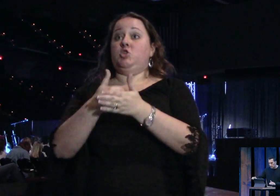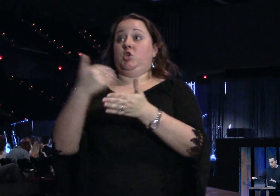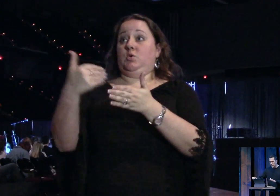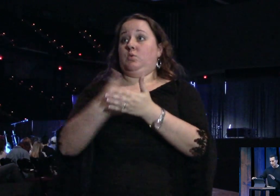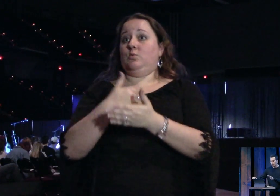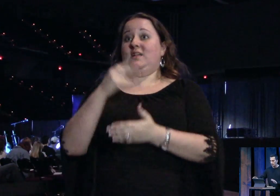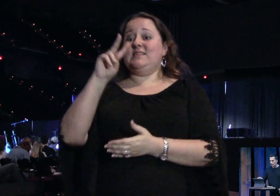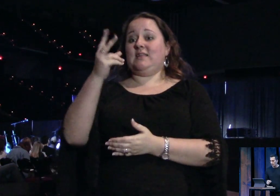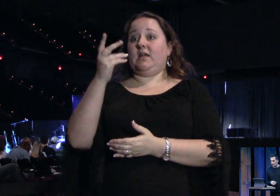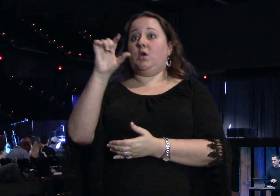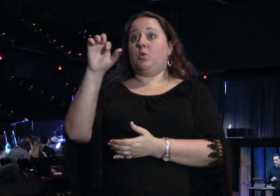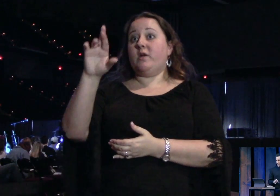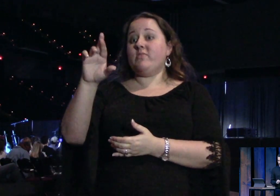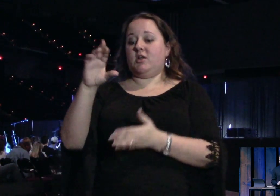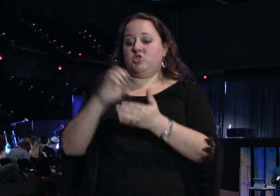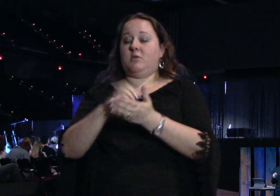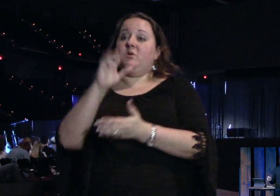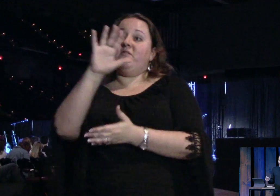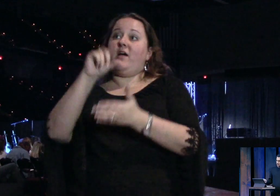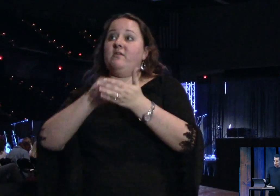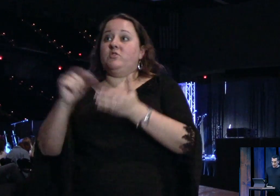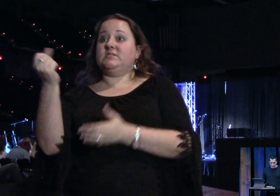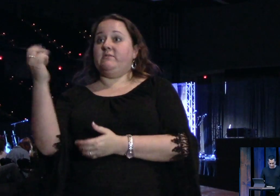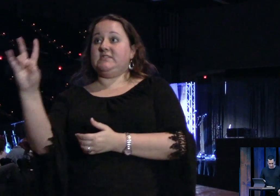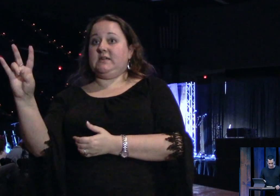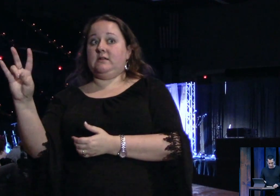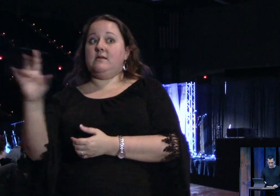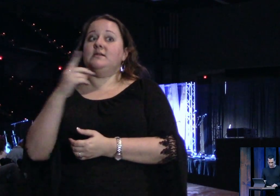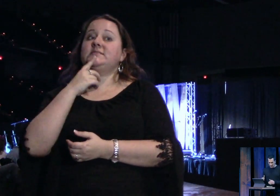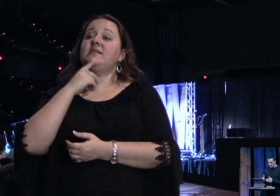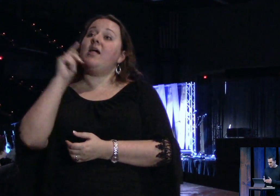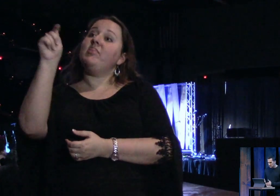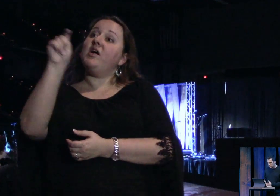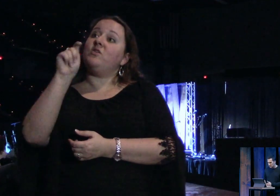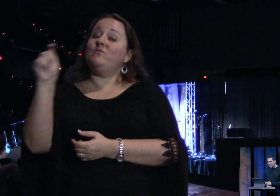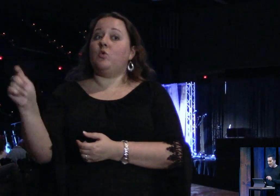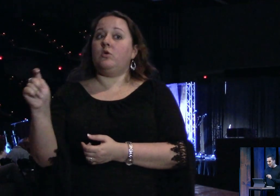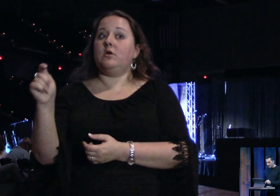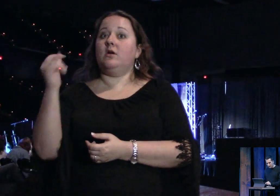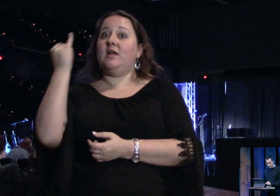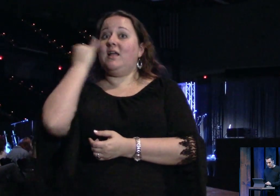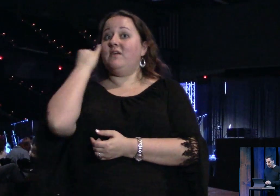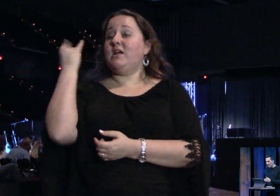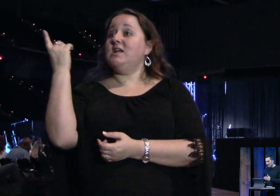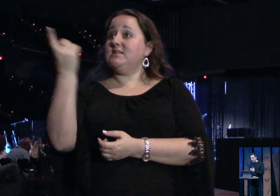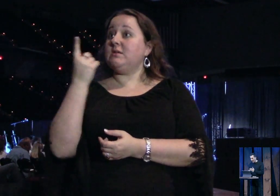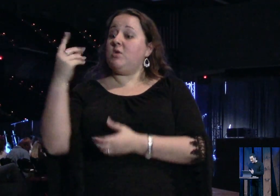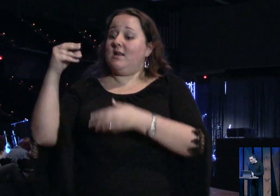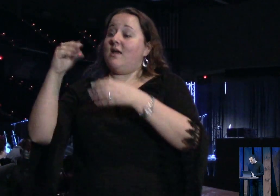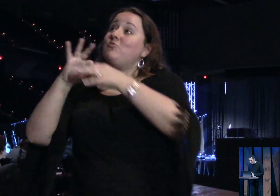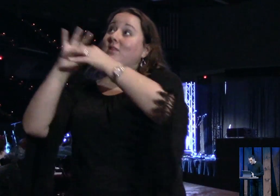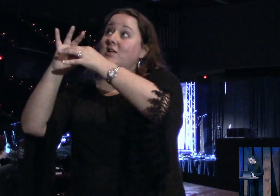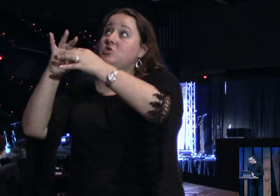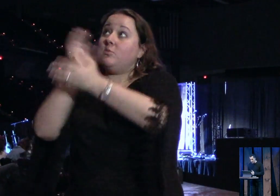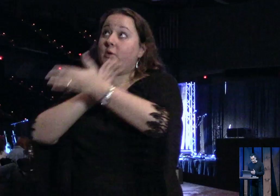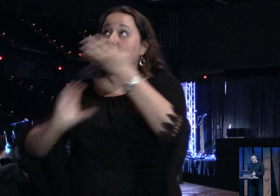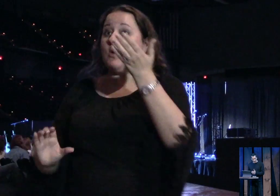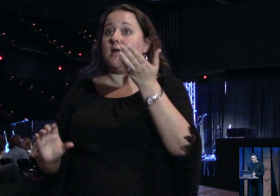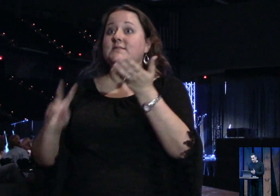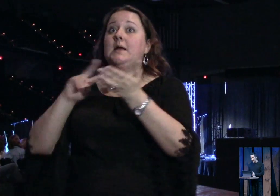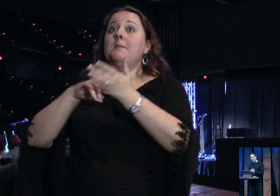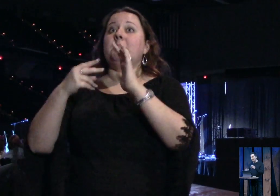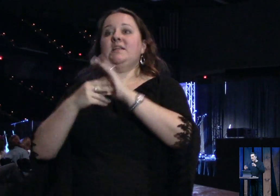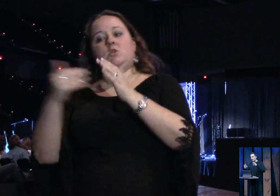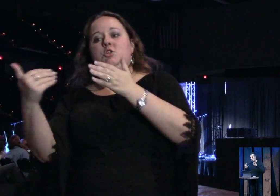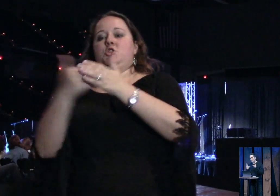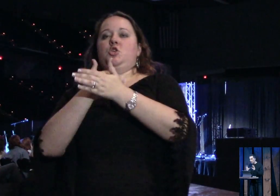making things truly new. Look at what 2 Corinthians 5:17 says. It says this: "Therefore, if anyone is in Christ, he